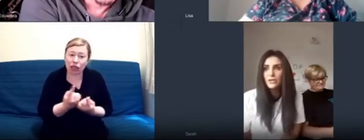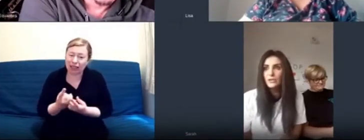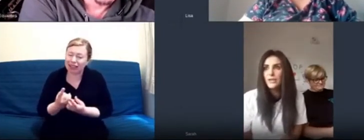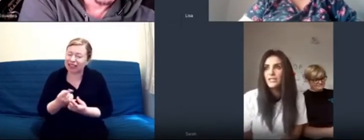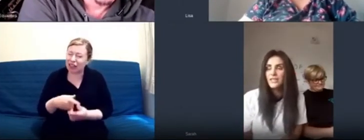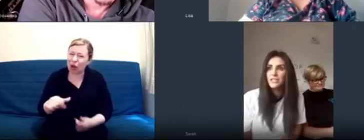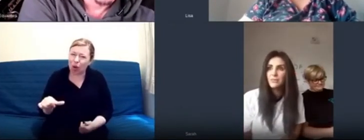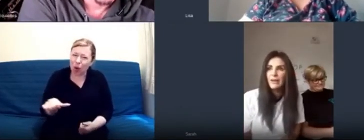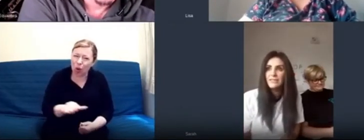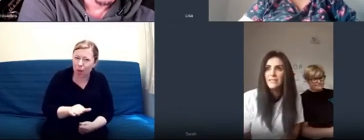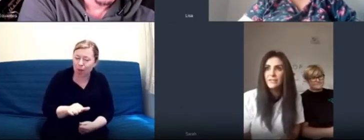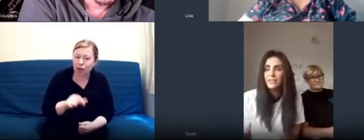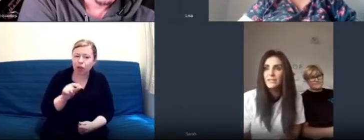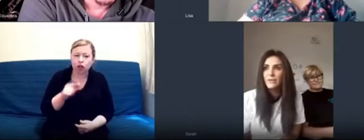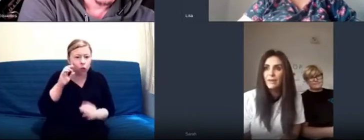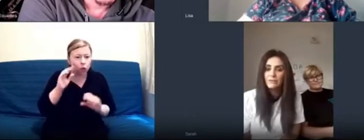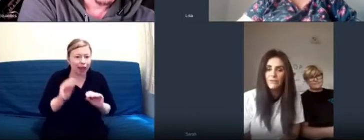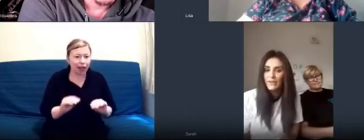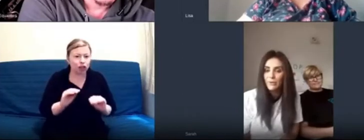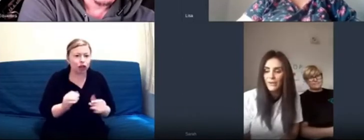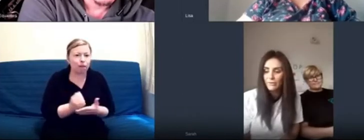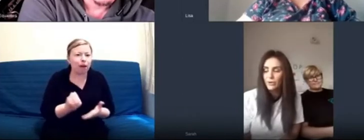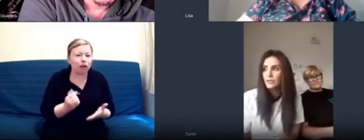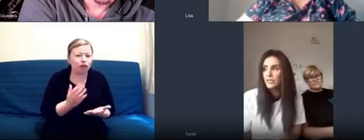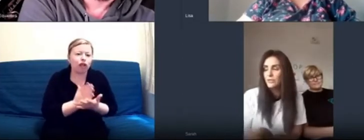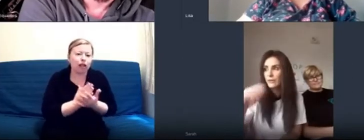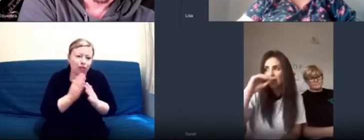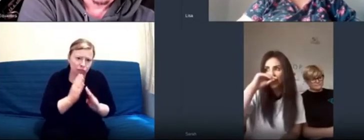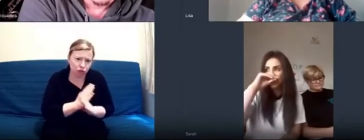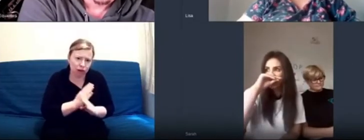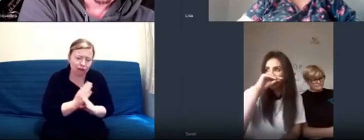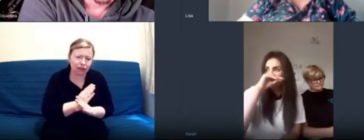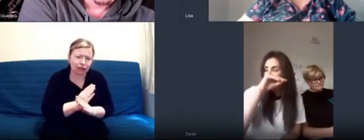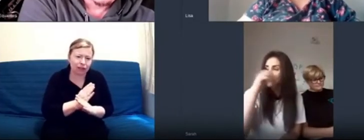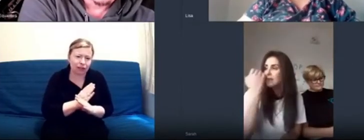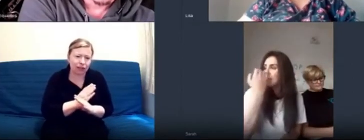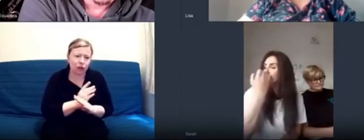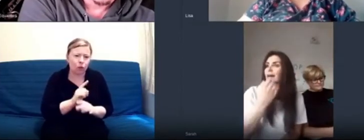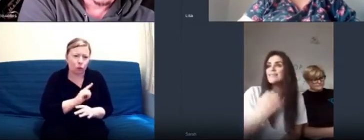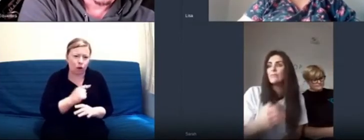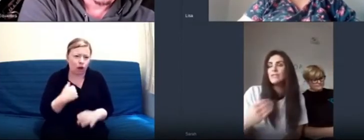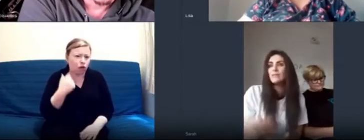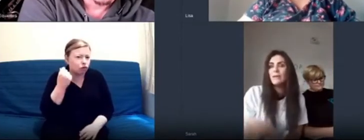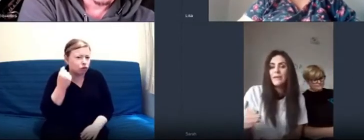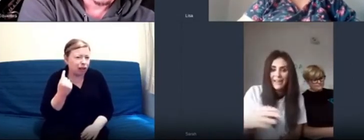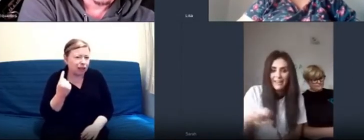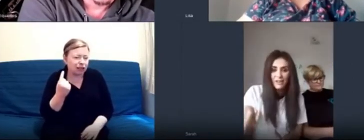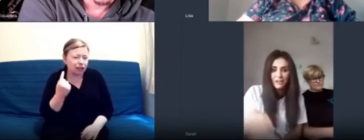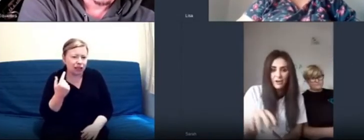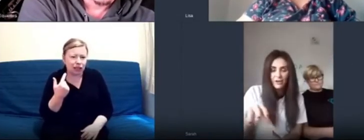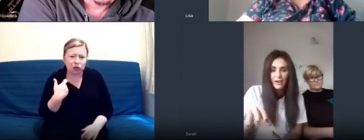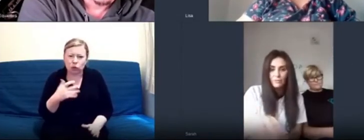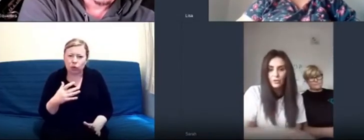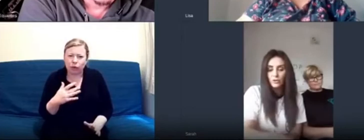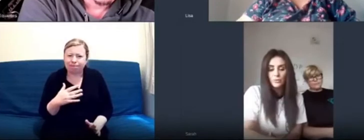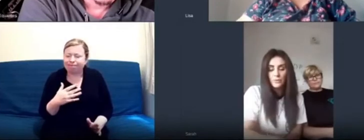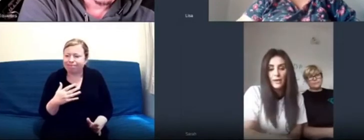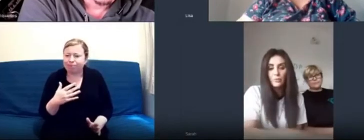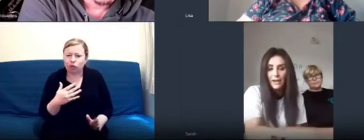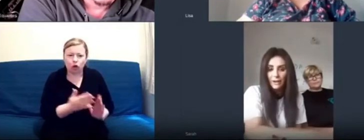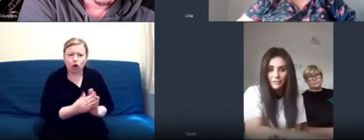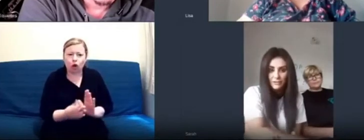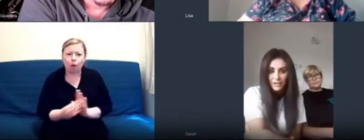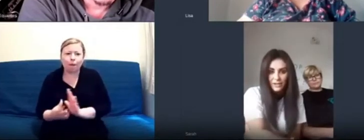have. So the education bank side of things, we kept it very private because I was quite conscientious. I didn't want to mimic any other